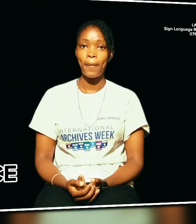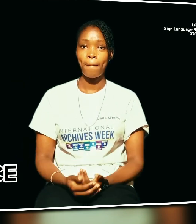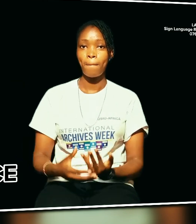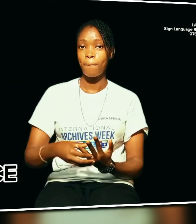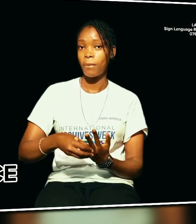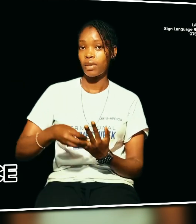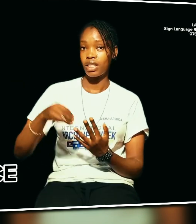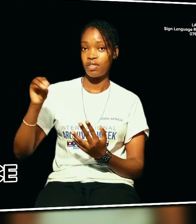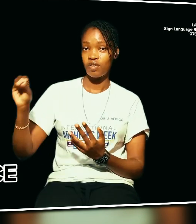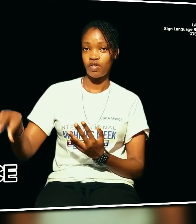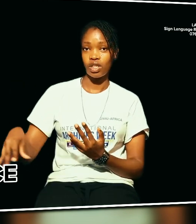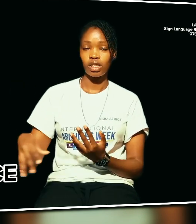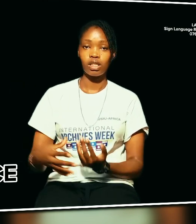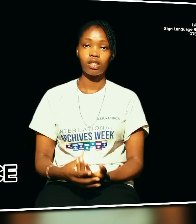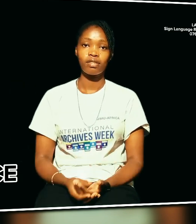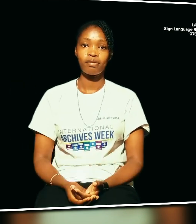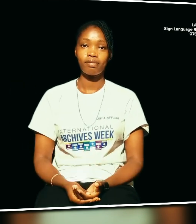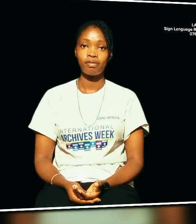Divorce.